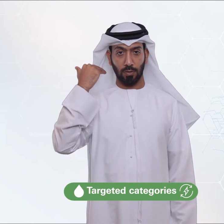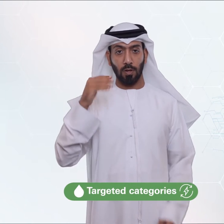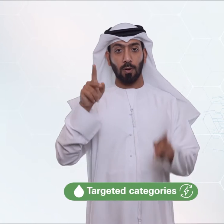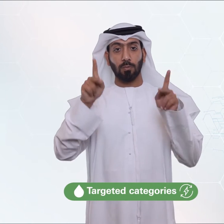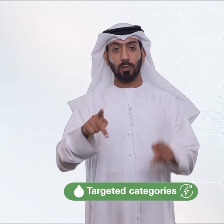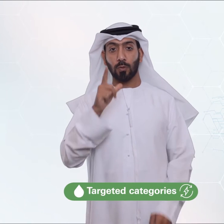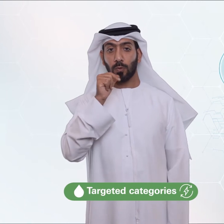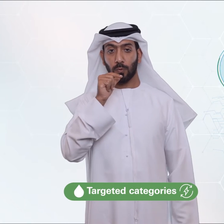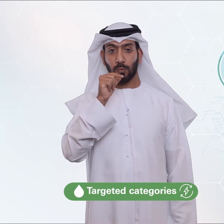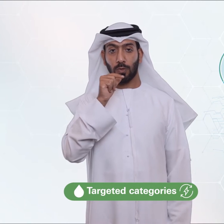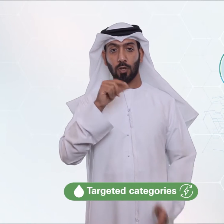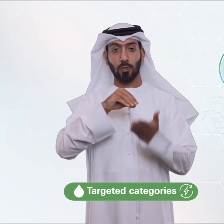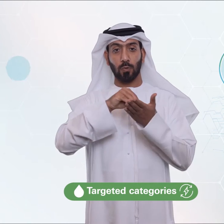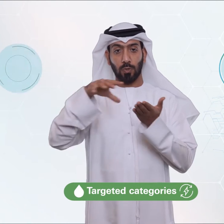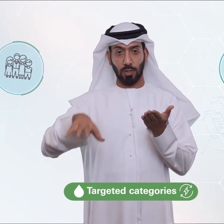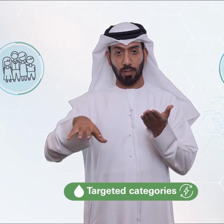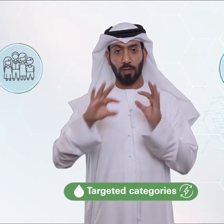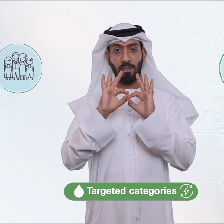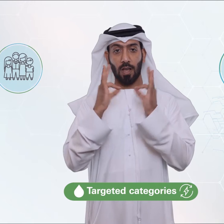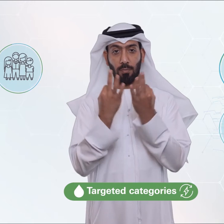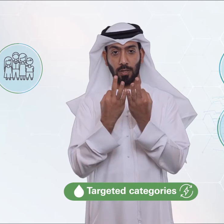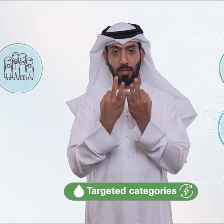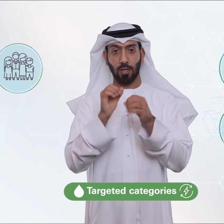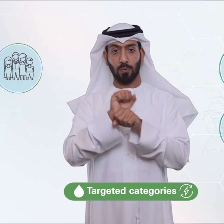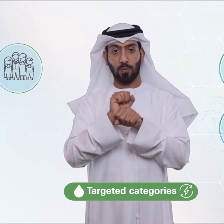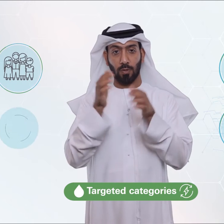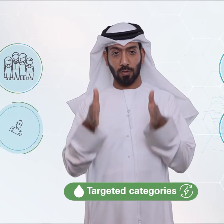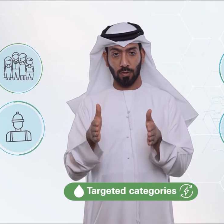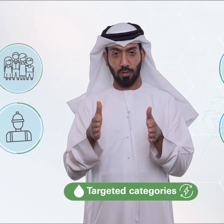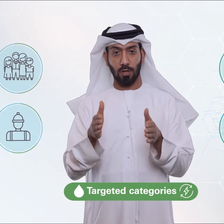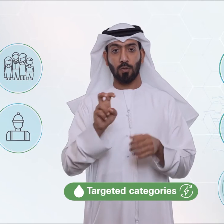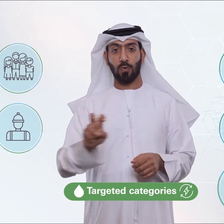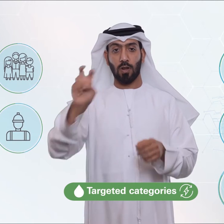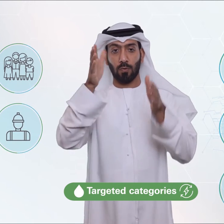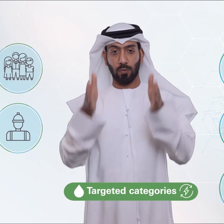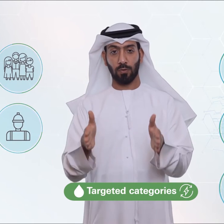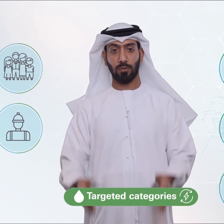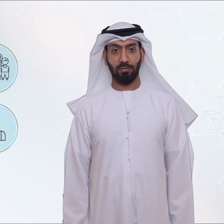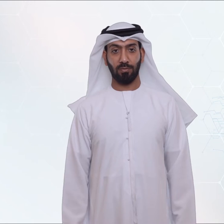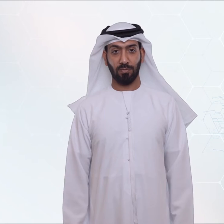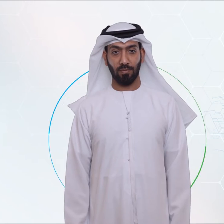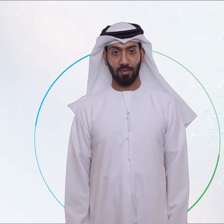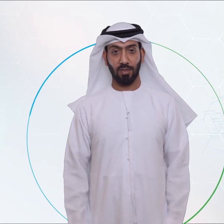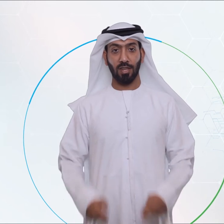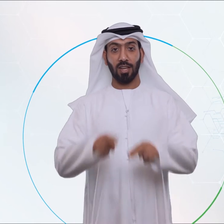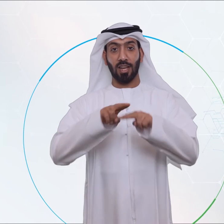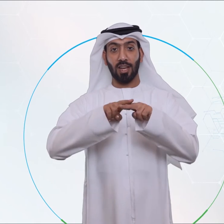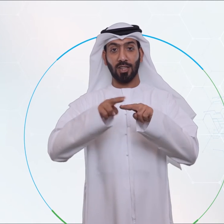categories: students, families, employees, tourists, and workers. Consumption saving